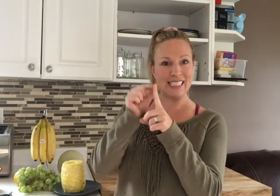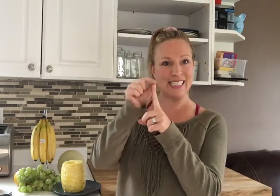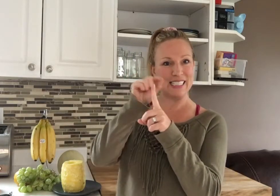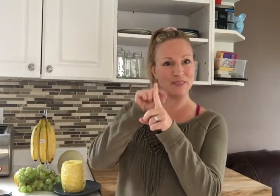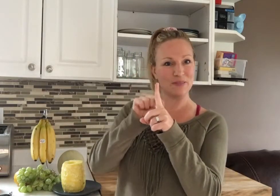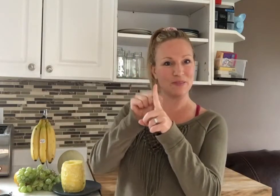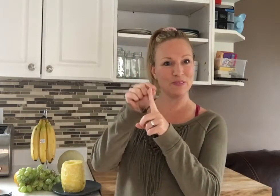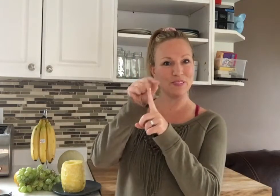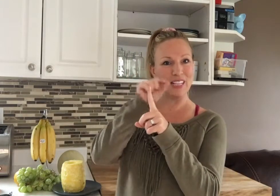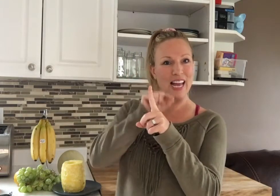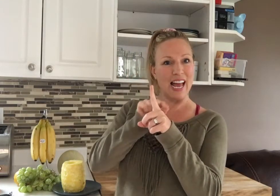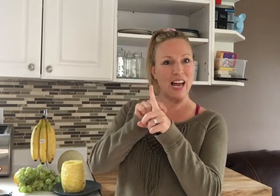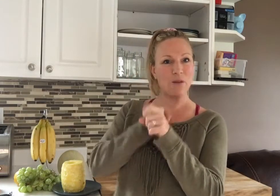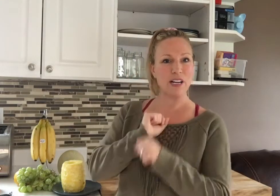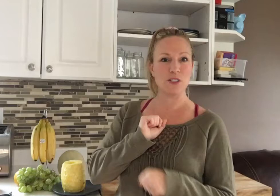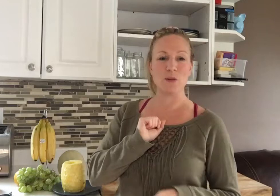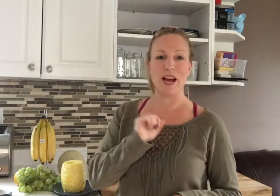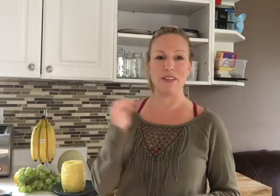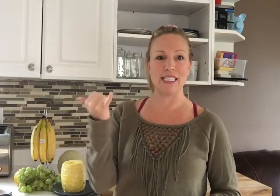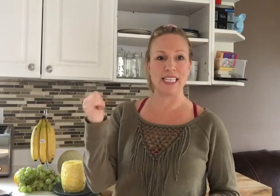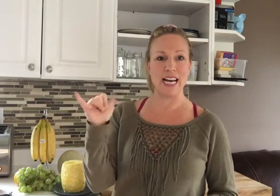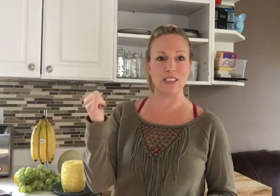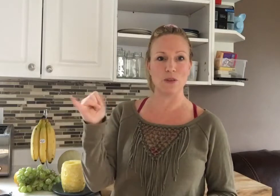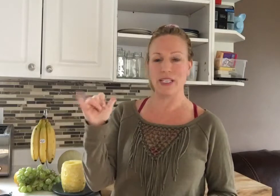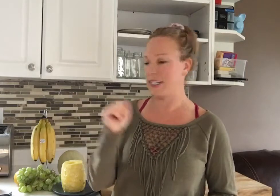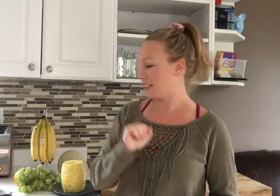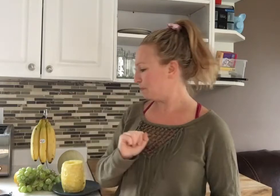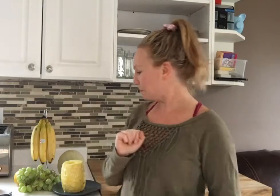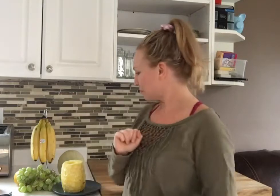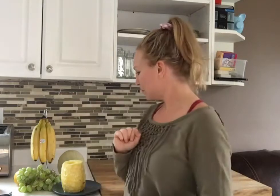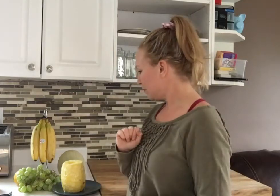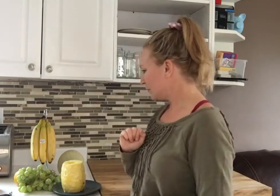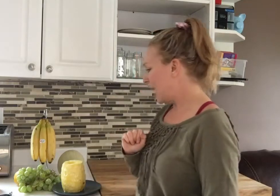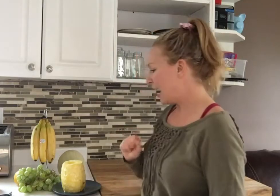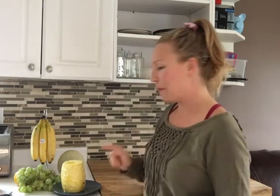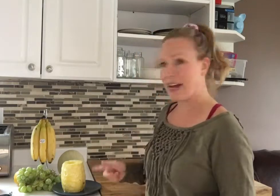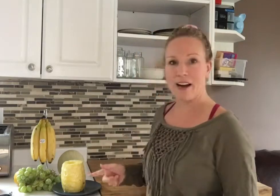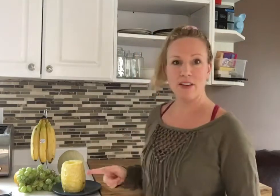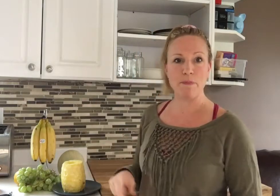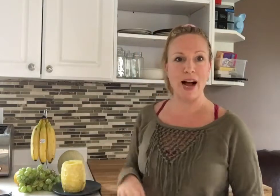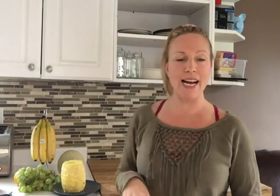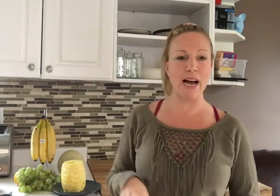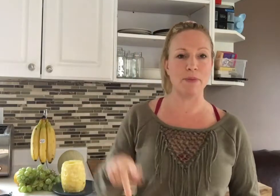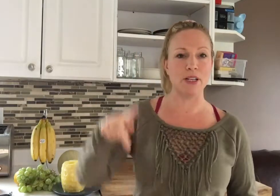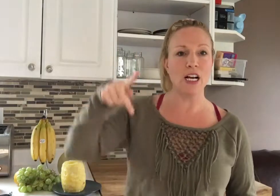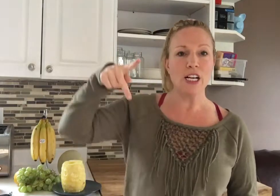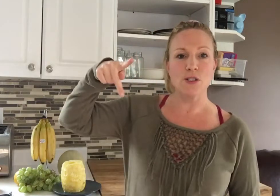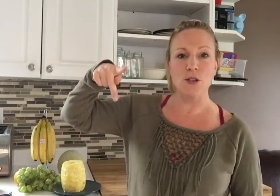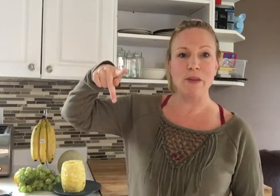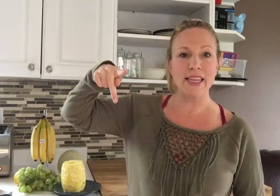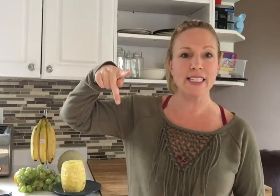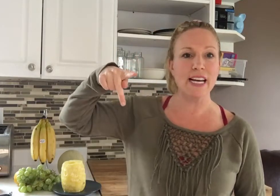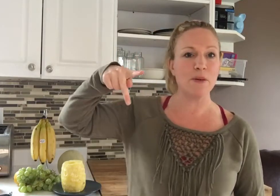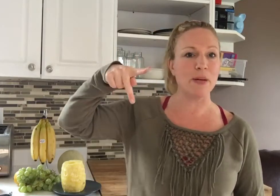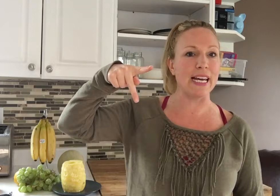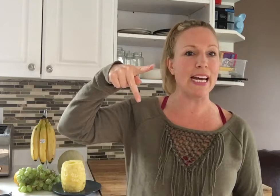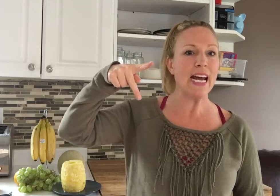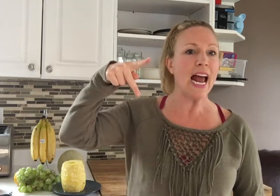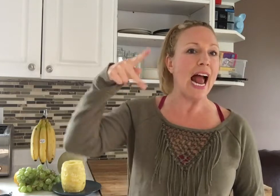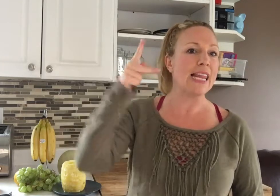bananas. And what else do we have that's yellow here? We have a pineapple. So you make the letter P, and then